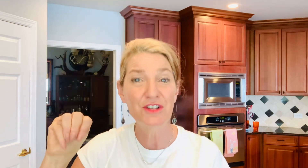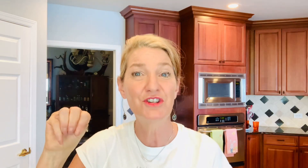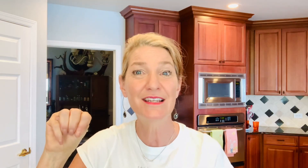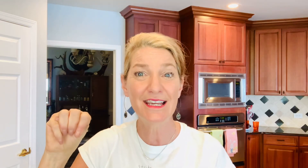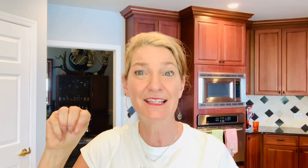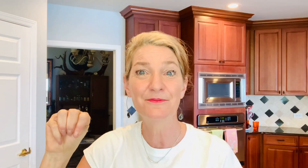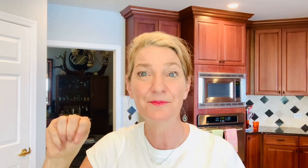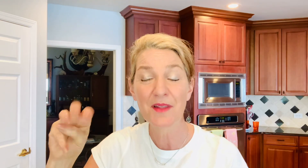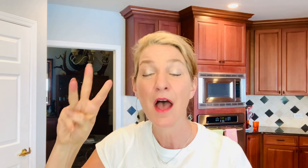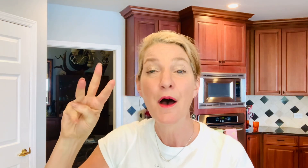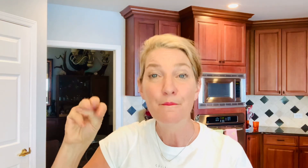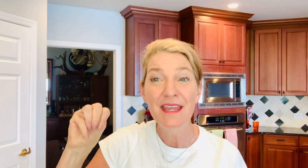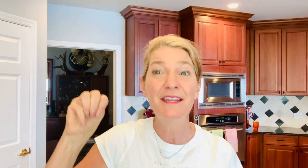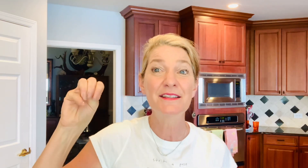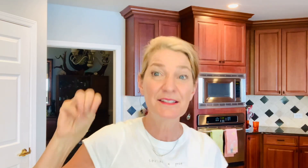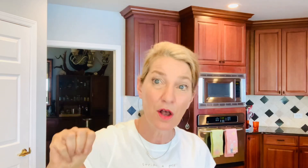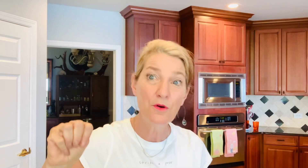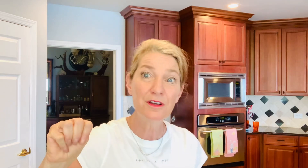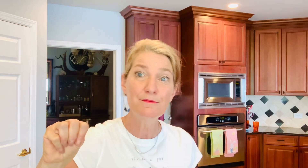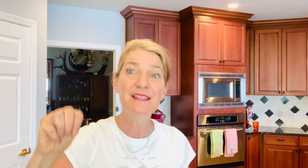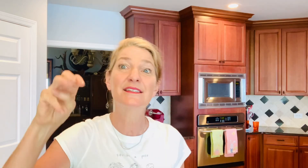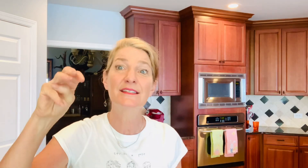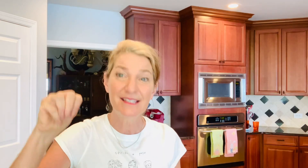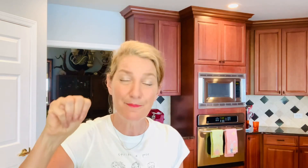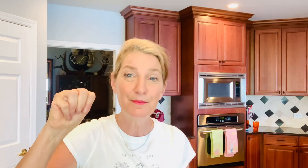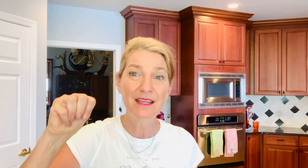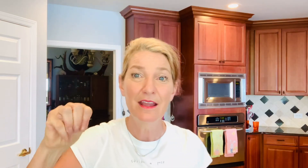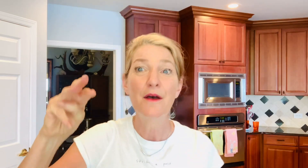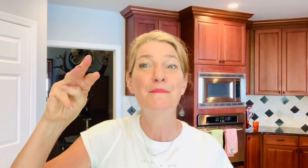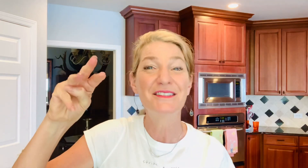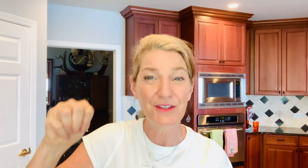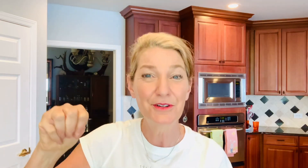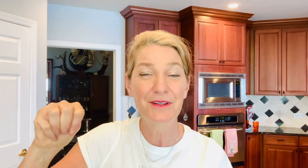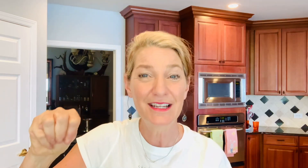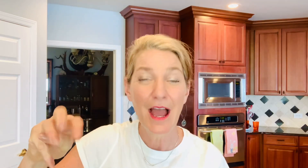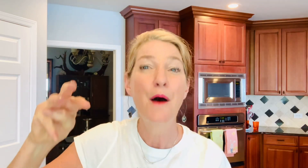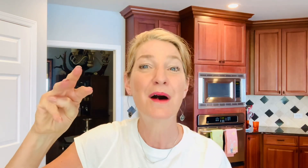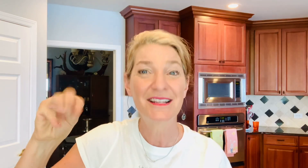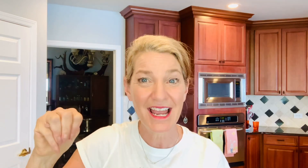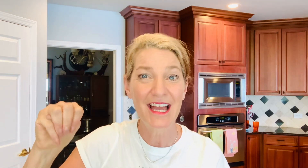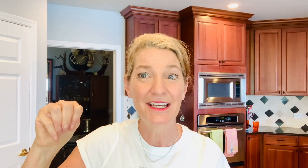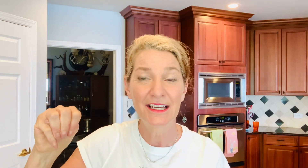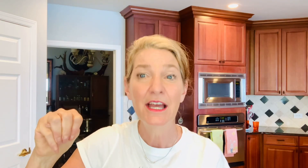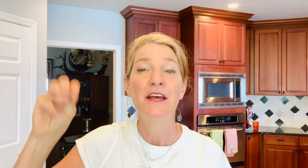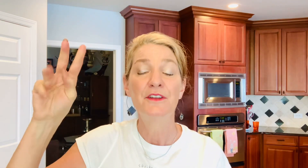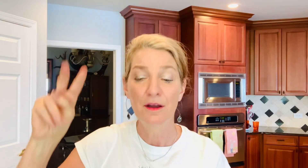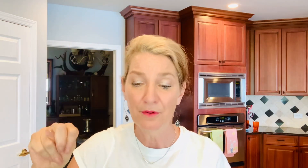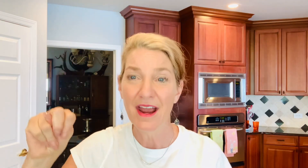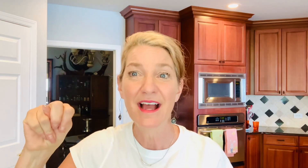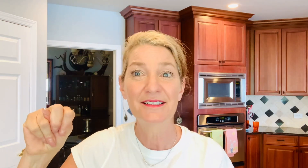Michigan, Minnesota, Mississippi, Missouri, Montana, Nebraska,